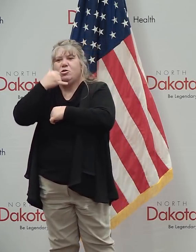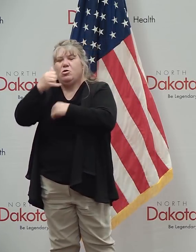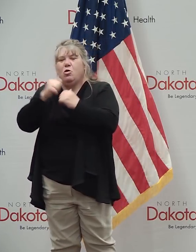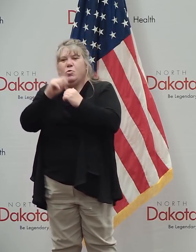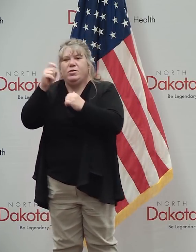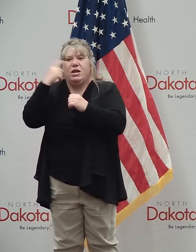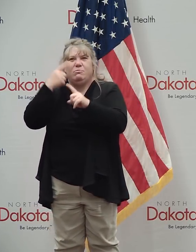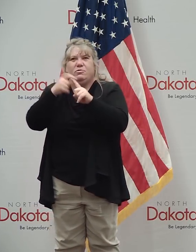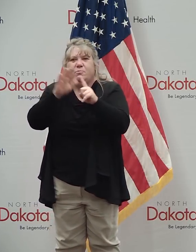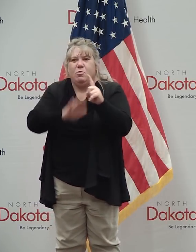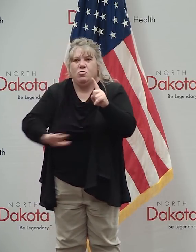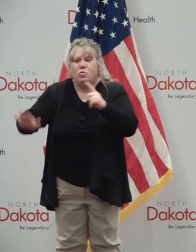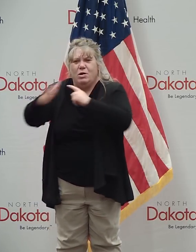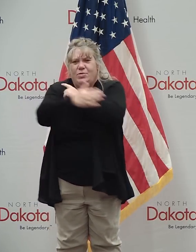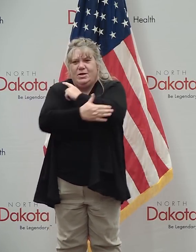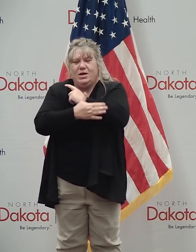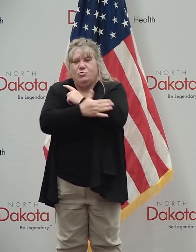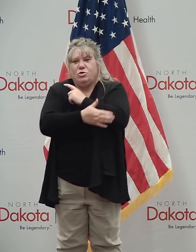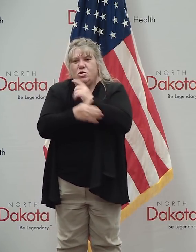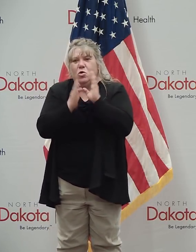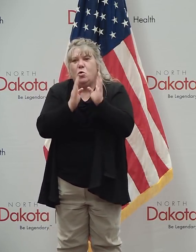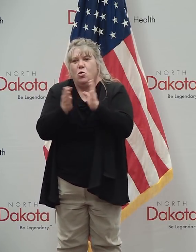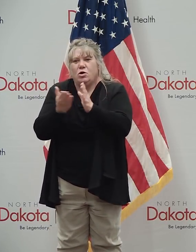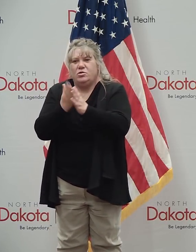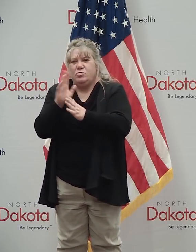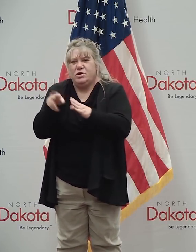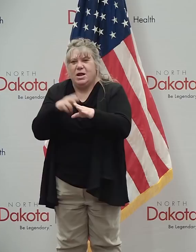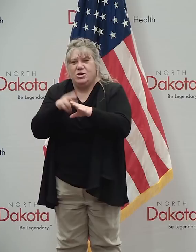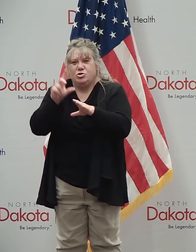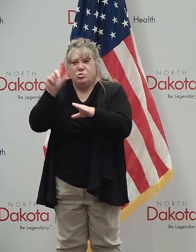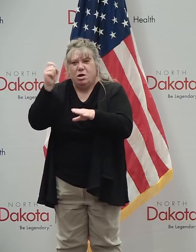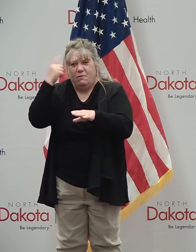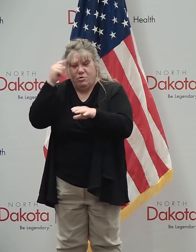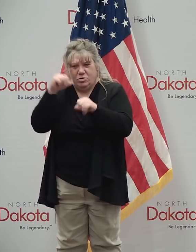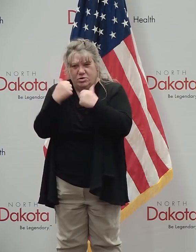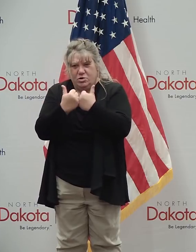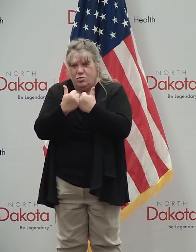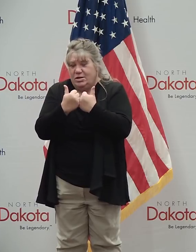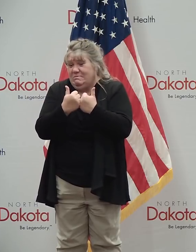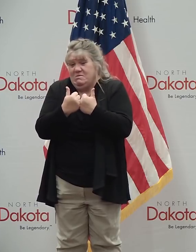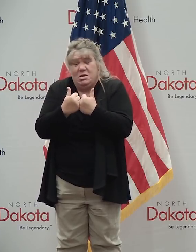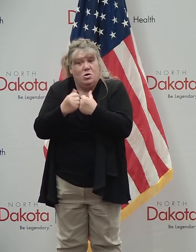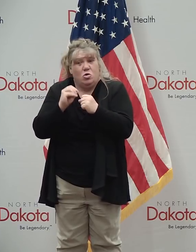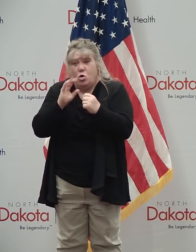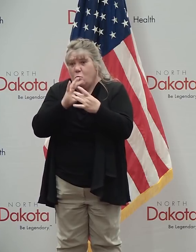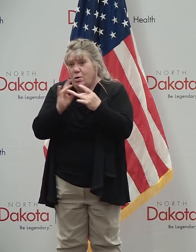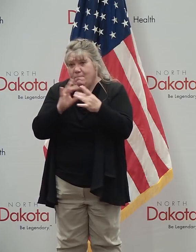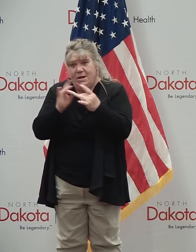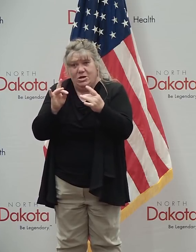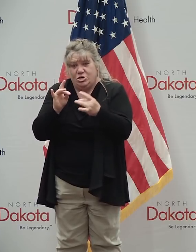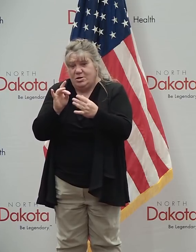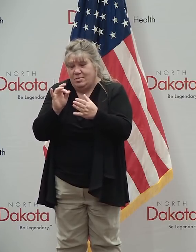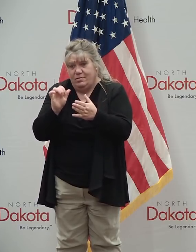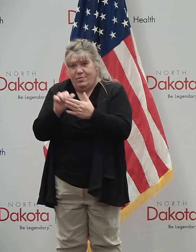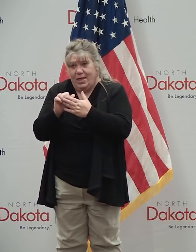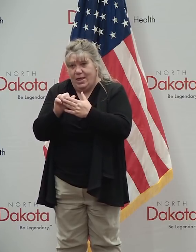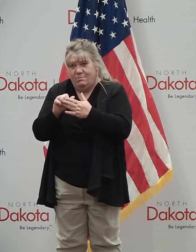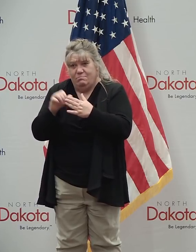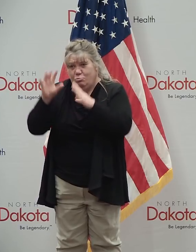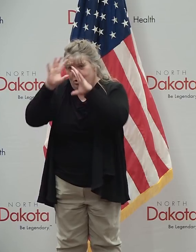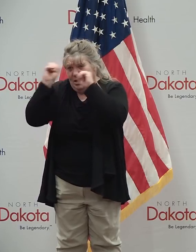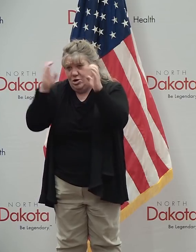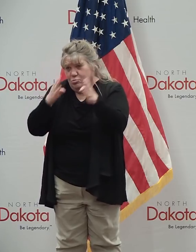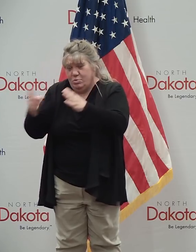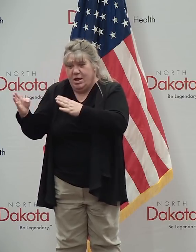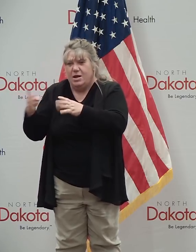around the nation, organized through the National Governors Association. No talk of that, and I would say